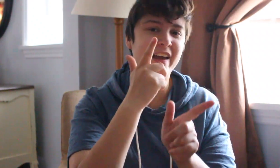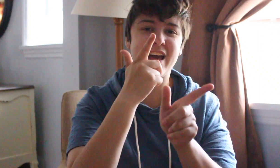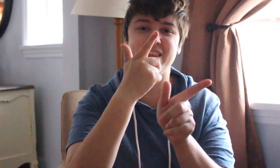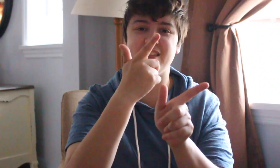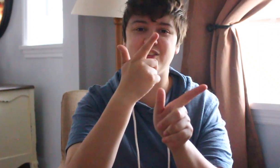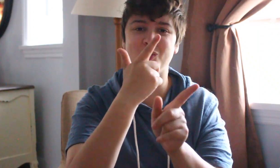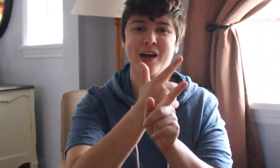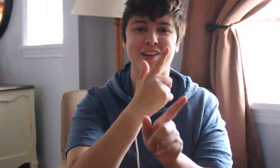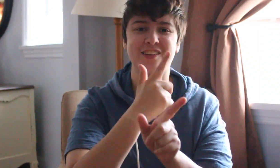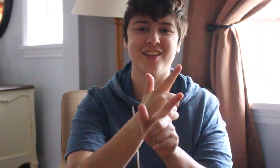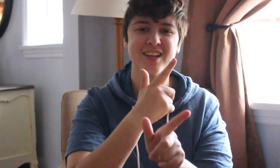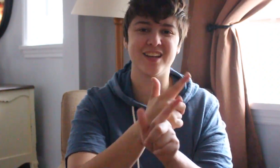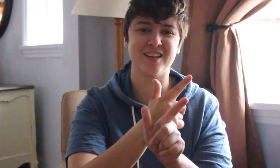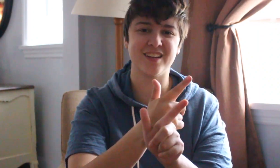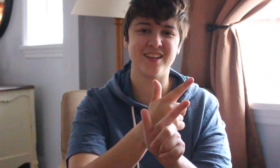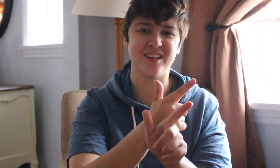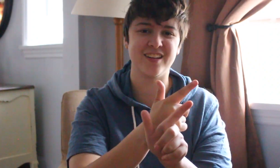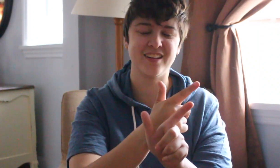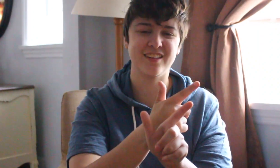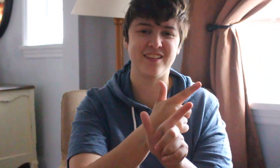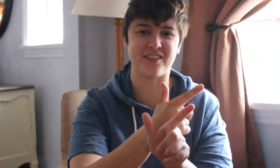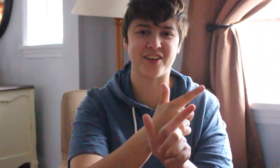and then these two l's. Sister.